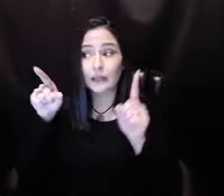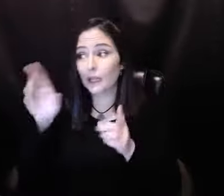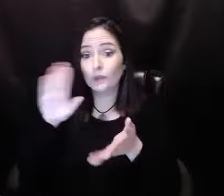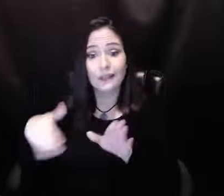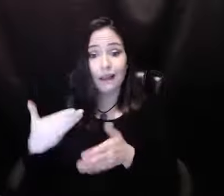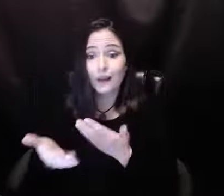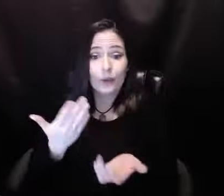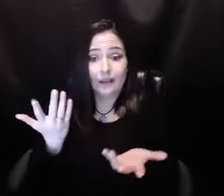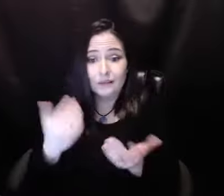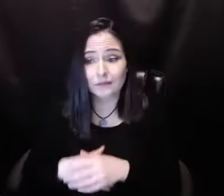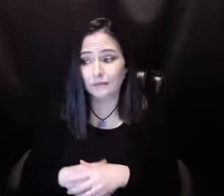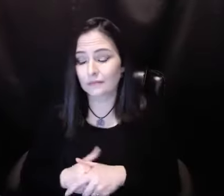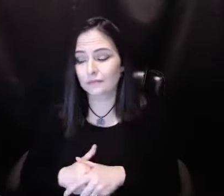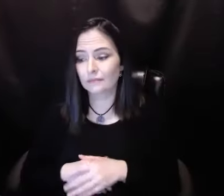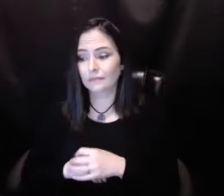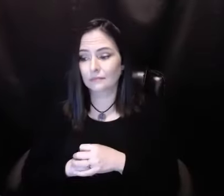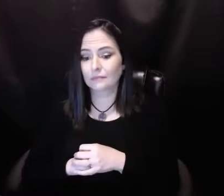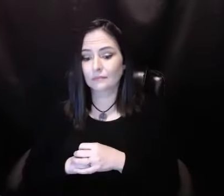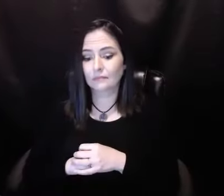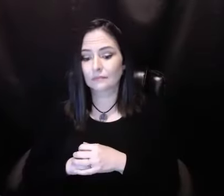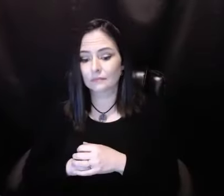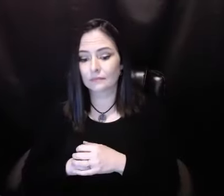it? If he is not going to make it, then he's going to die anyway.